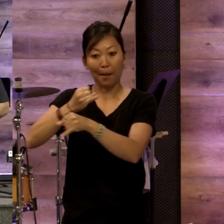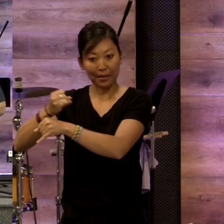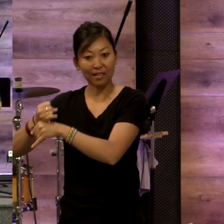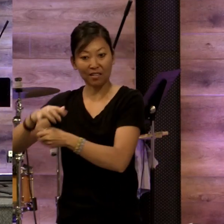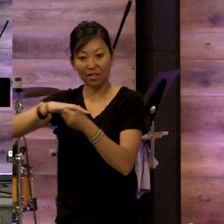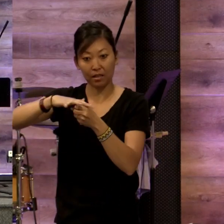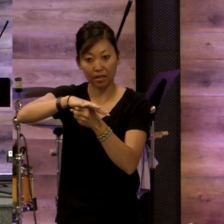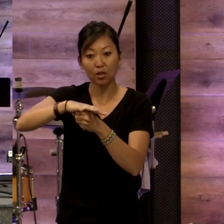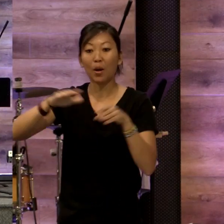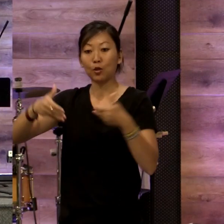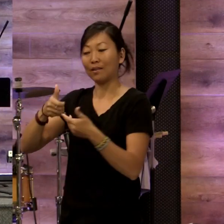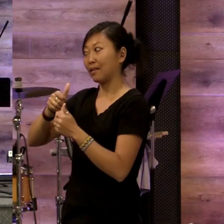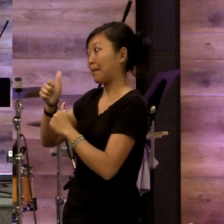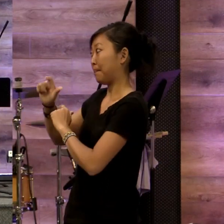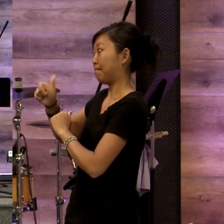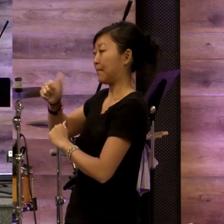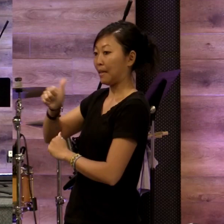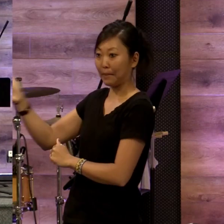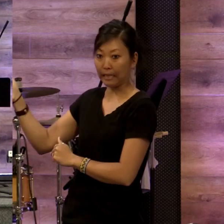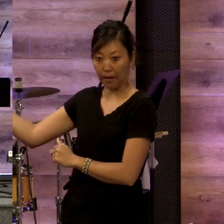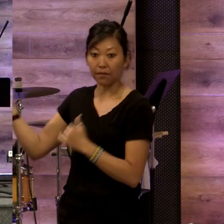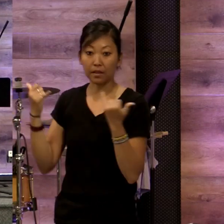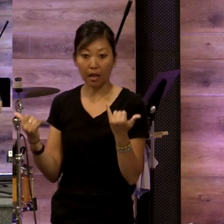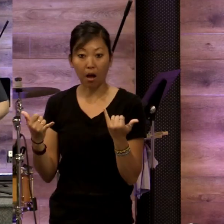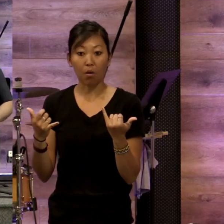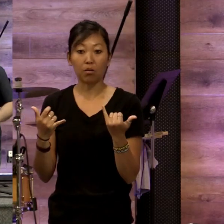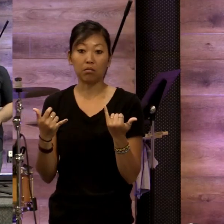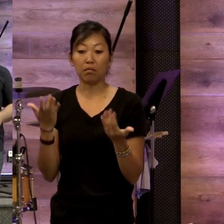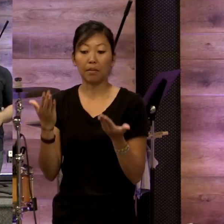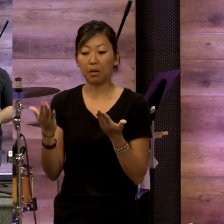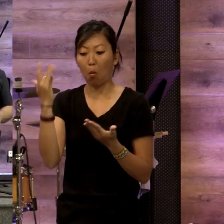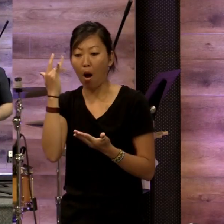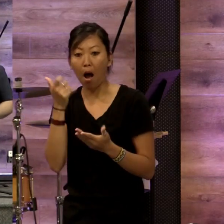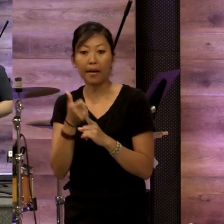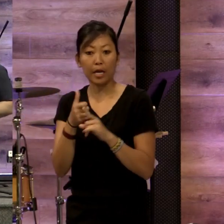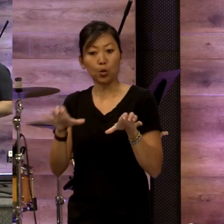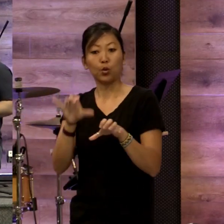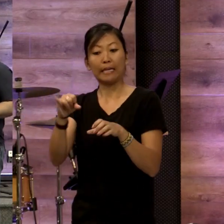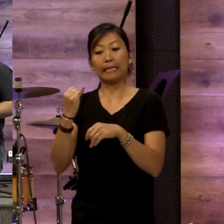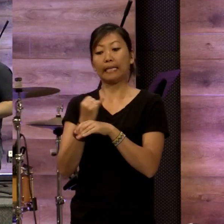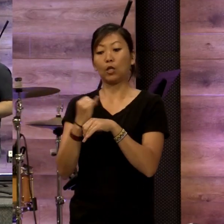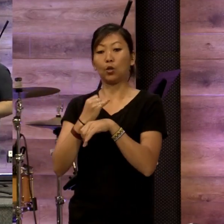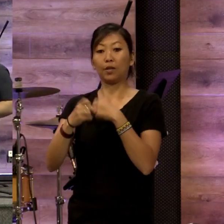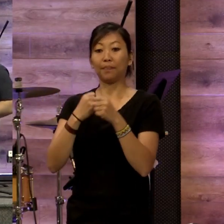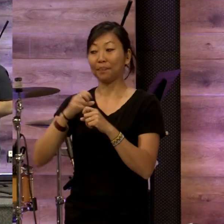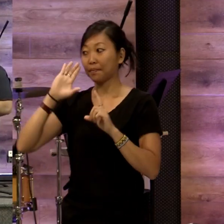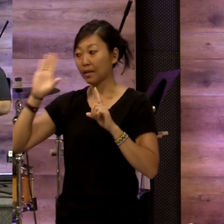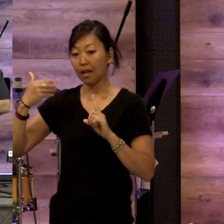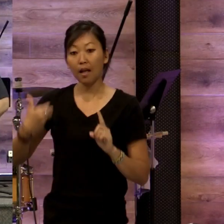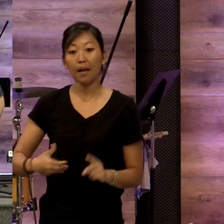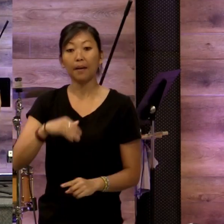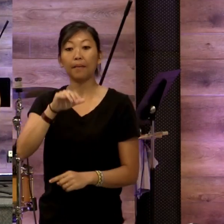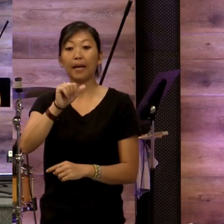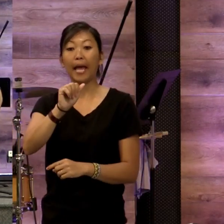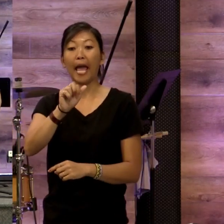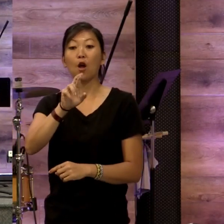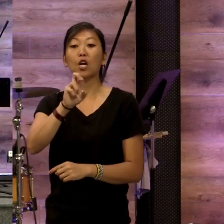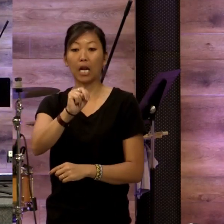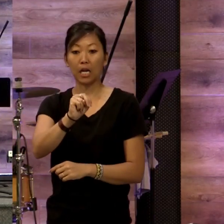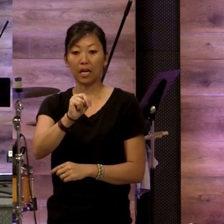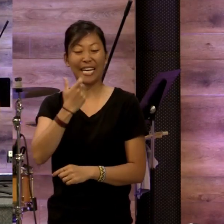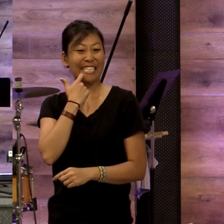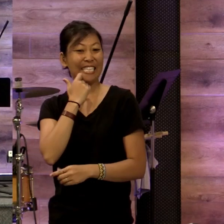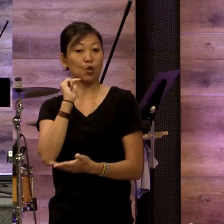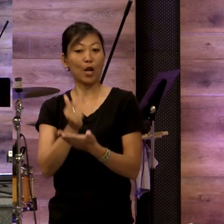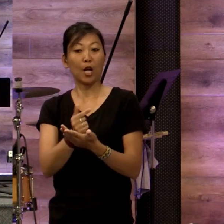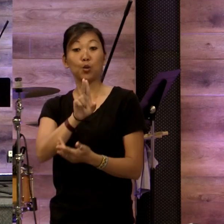to let them introduce themselves to you and kind of maybe even why they're doing it. Absolutely. My name is Aaron Bloomberg. I just